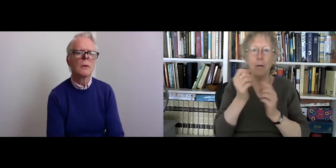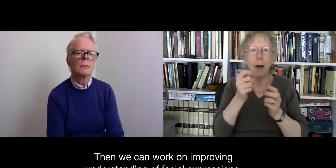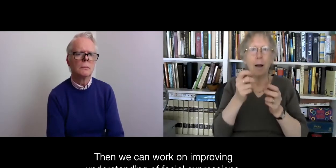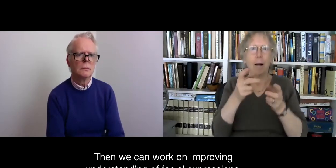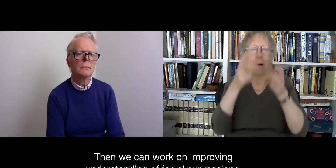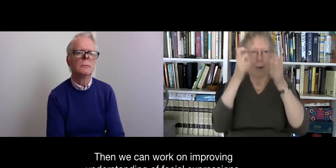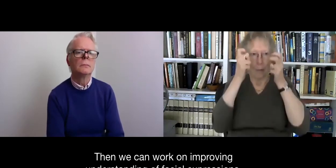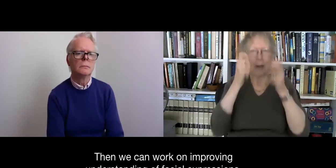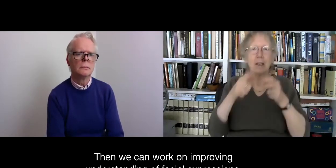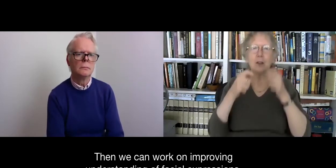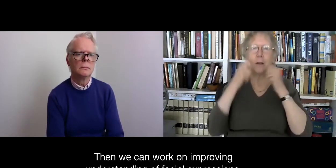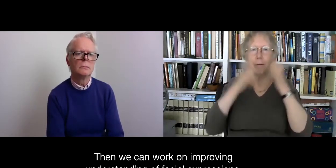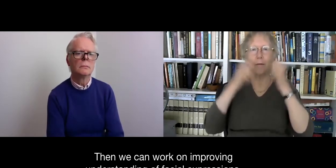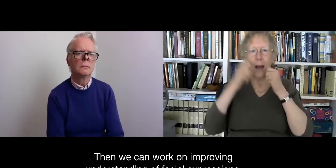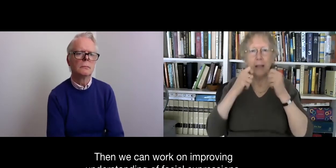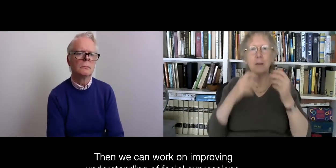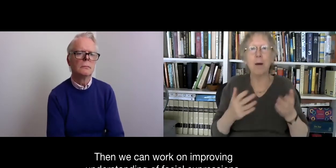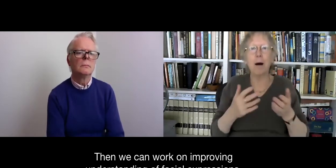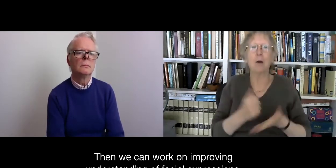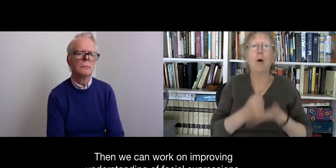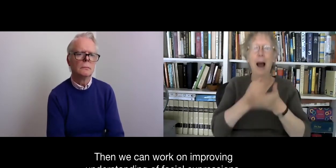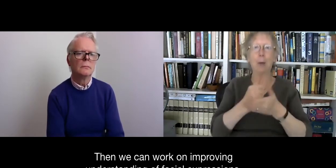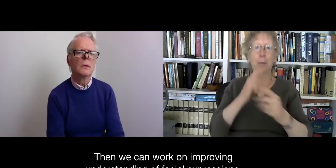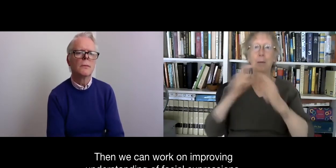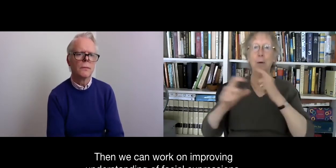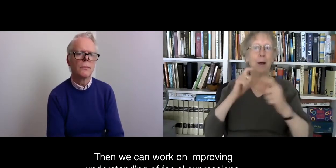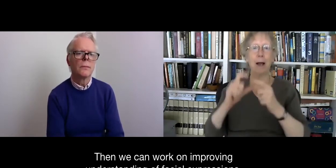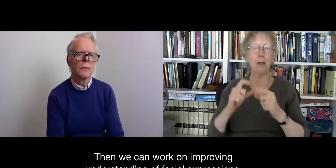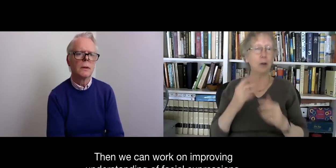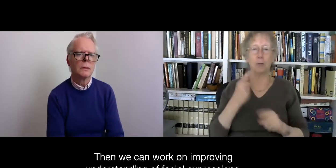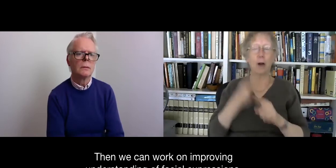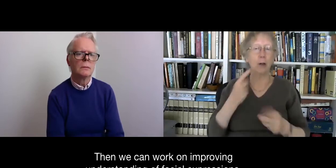And then we can work on improving the understanding